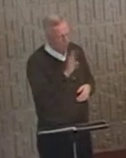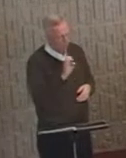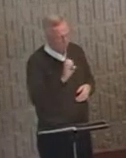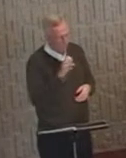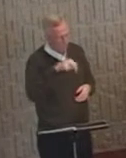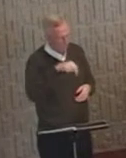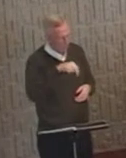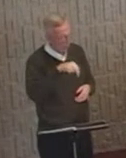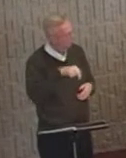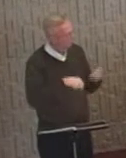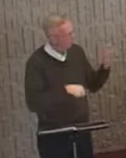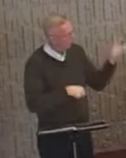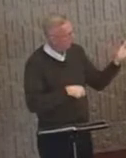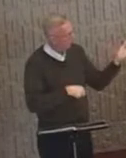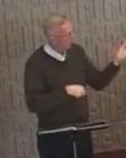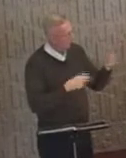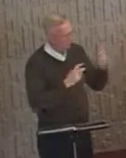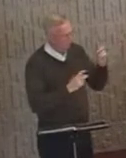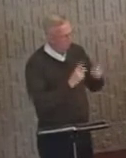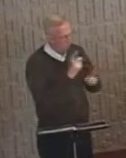section. Driver